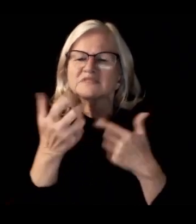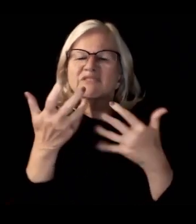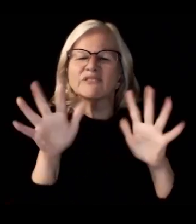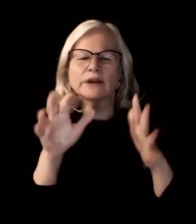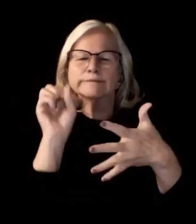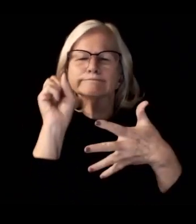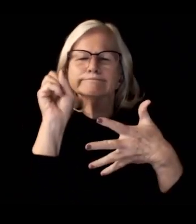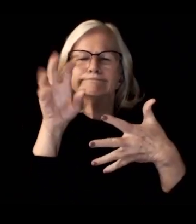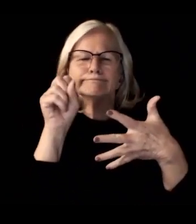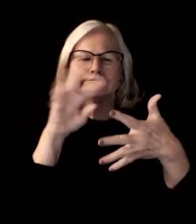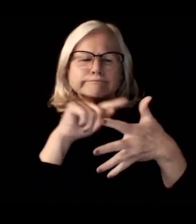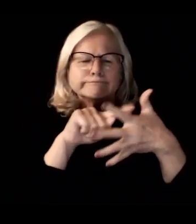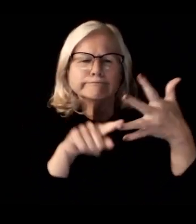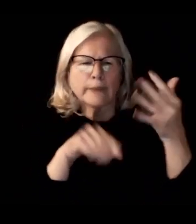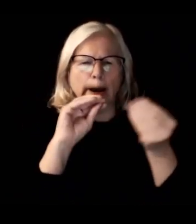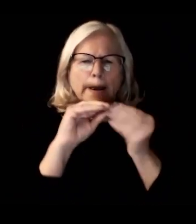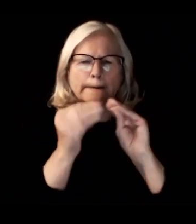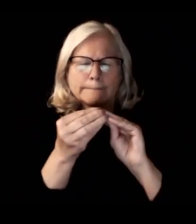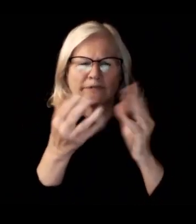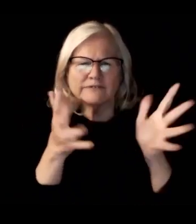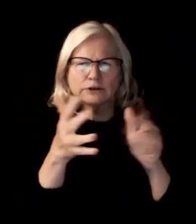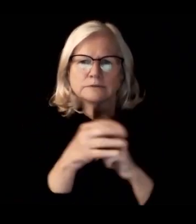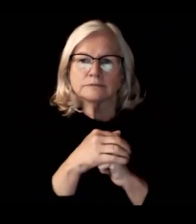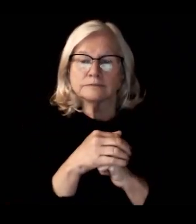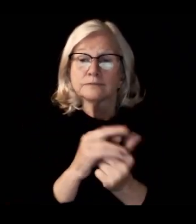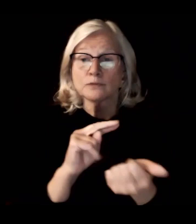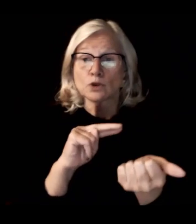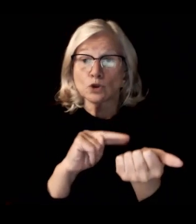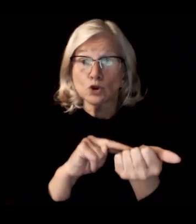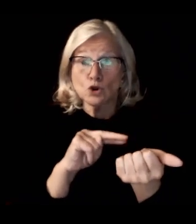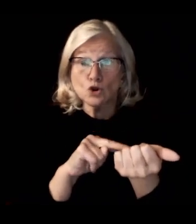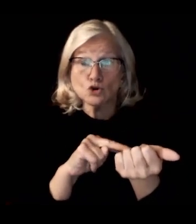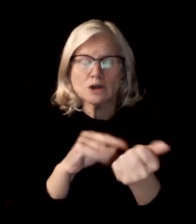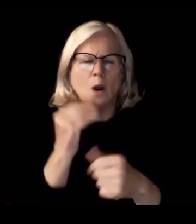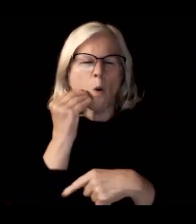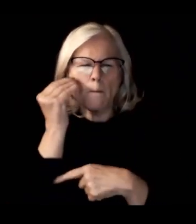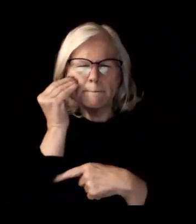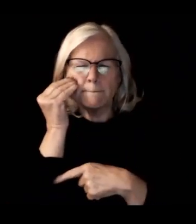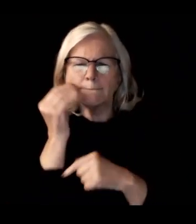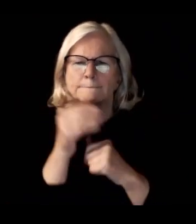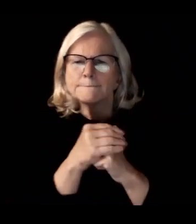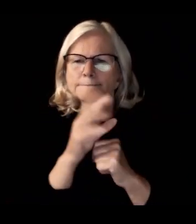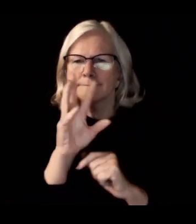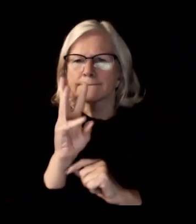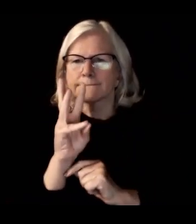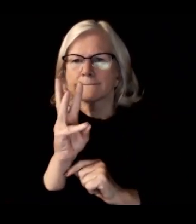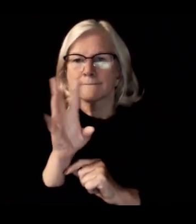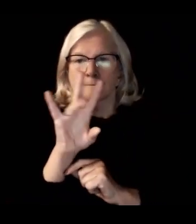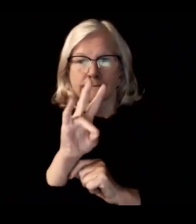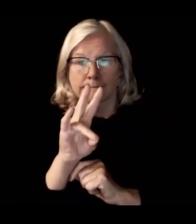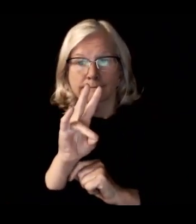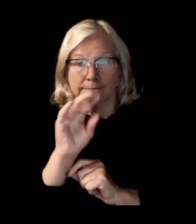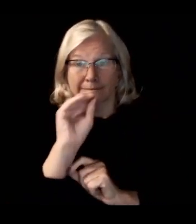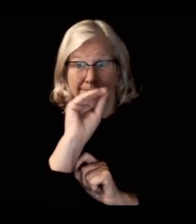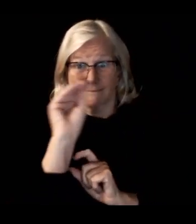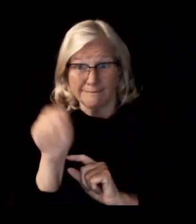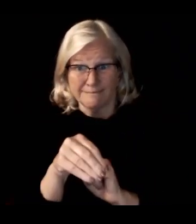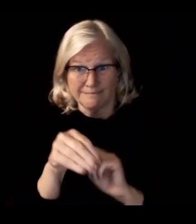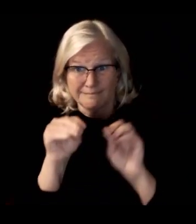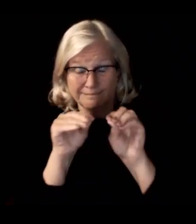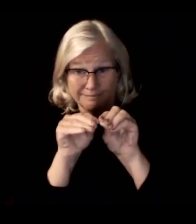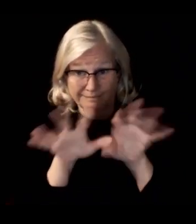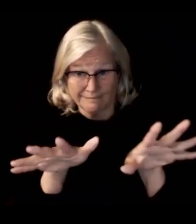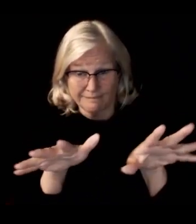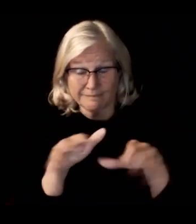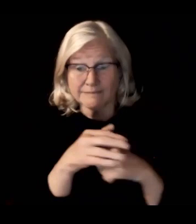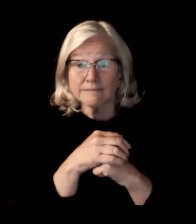nursing homes, 67% of nursing homes have had an outbreak. 31% of assisted